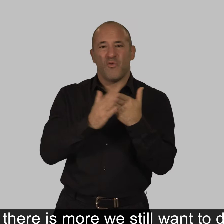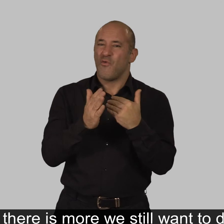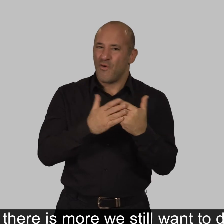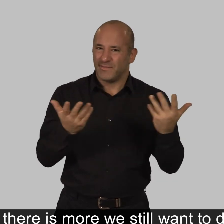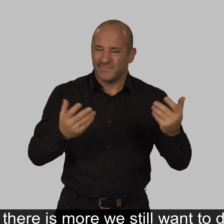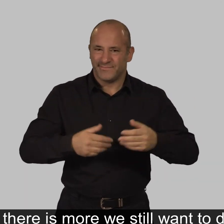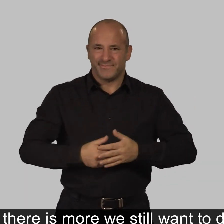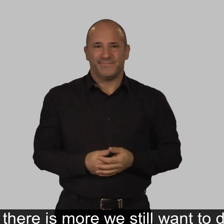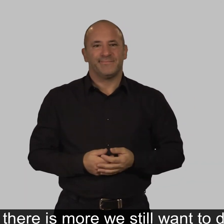want to do.